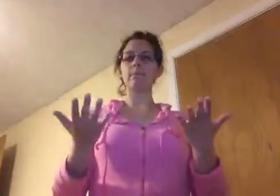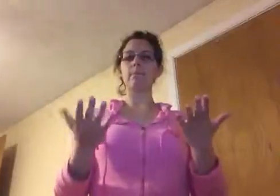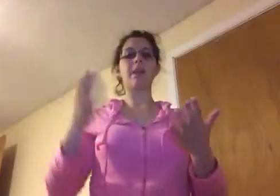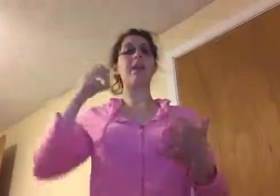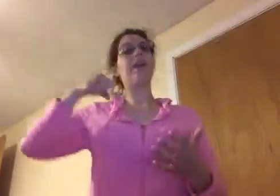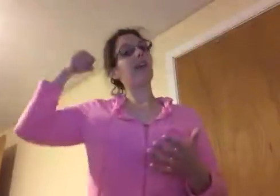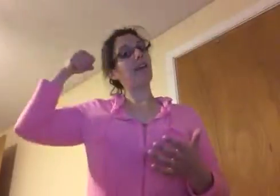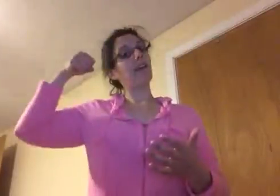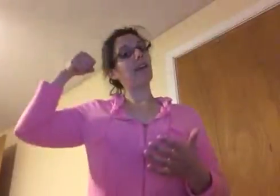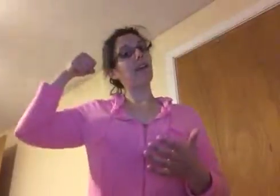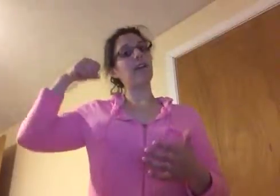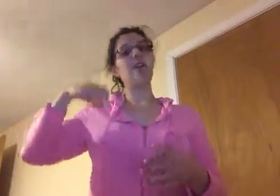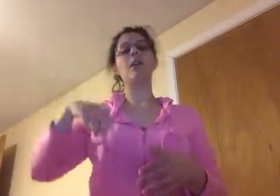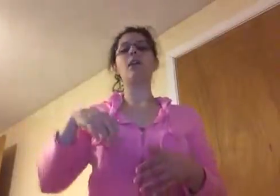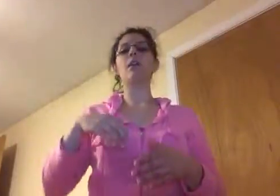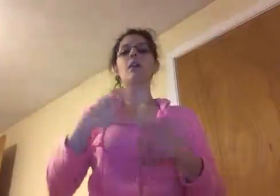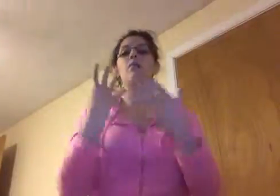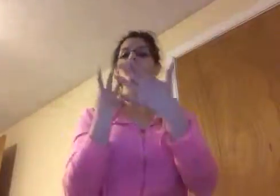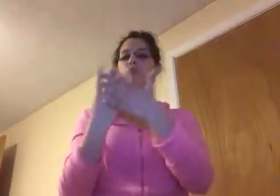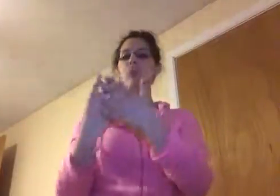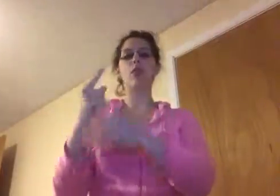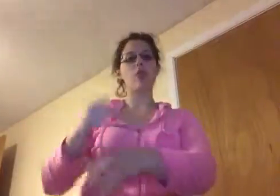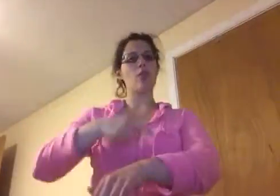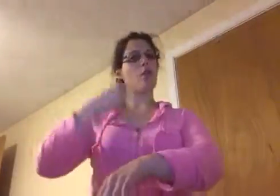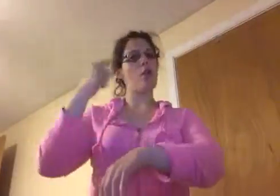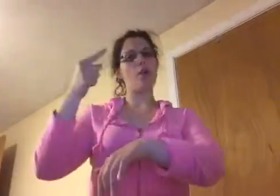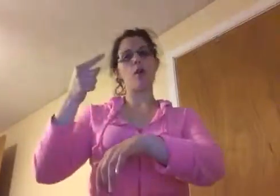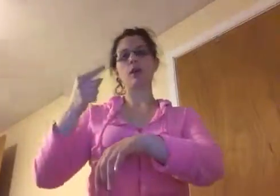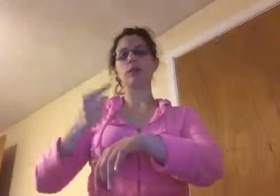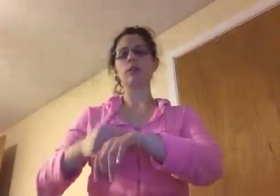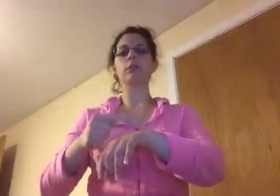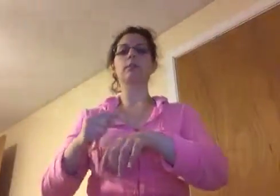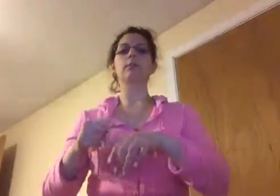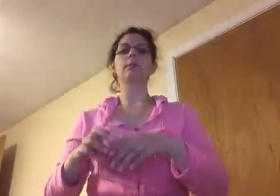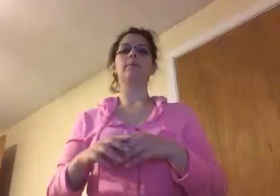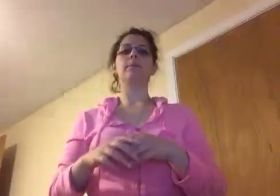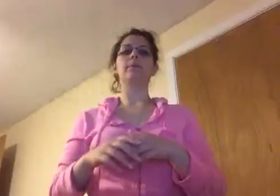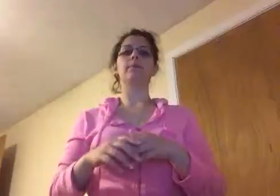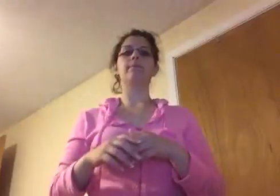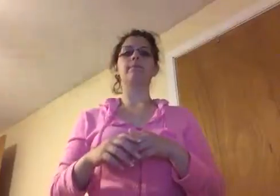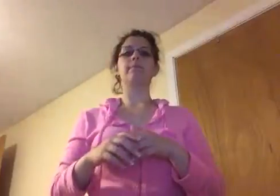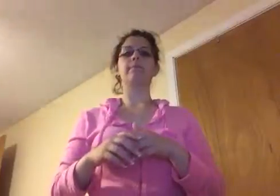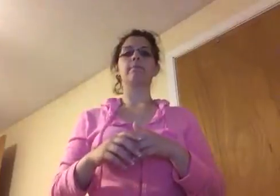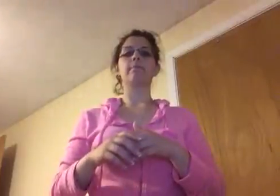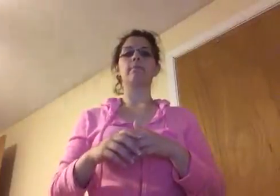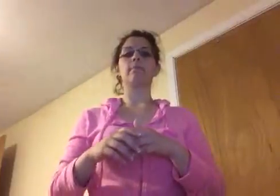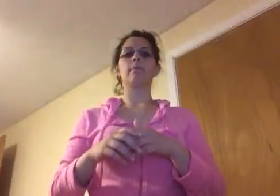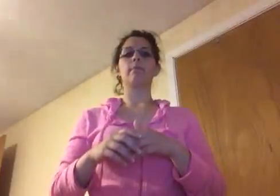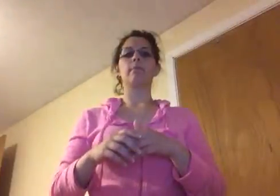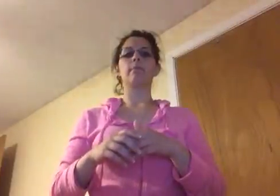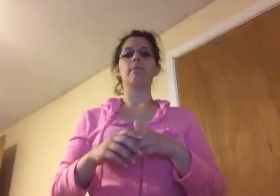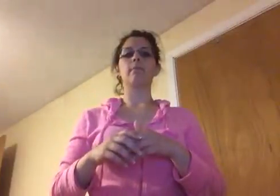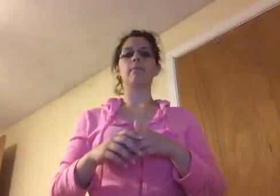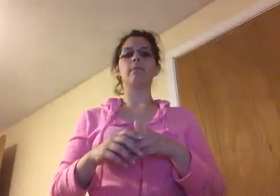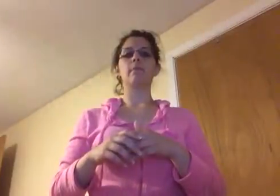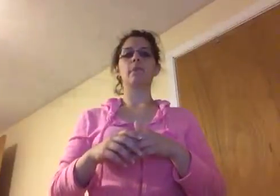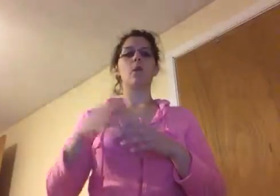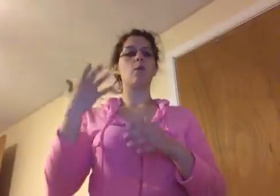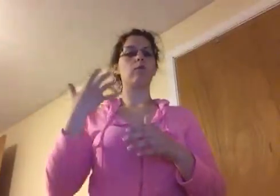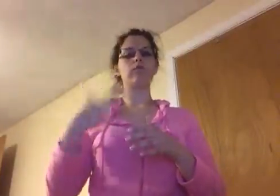You could be imprisoned for a long period of time. And that goes to the harsh laws as well. Hopefully, escaping some of those harsh laws, and perhaps